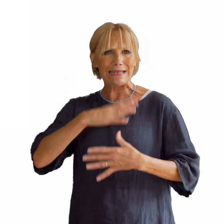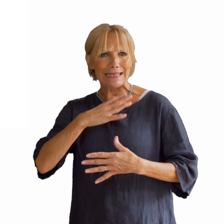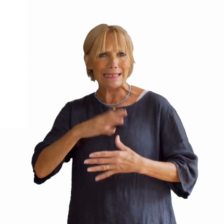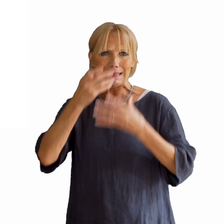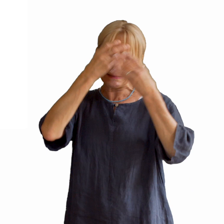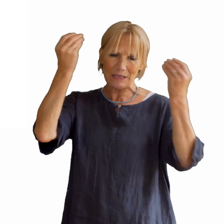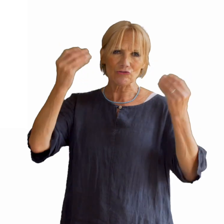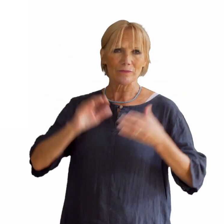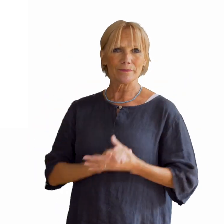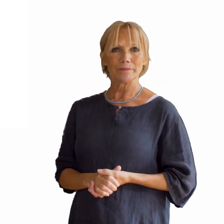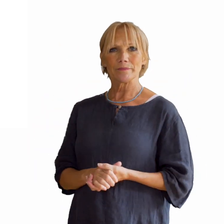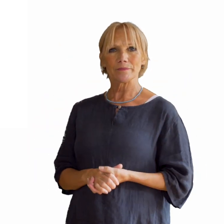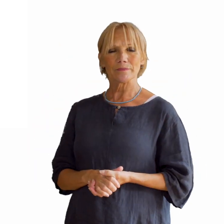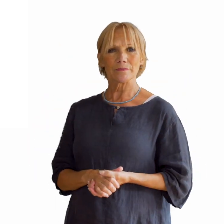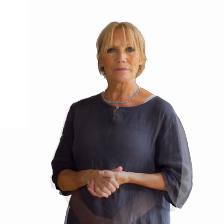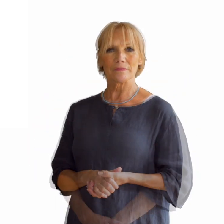dementia.